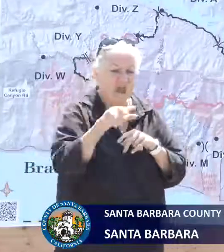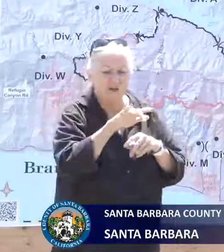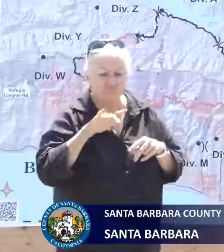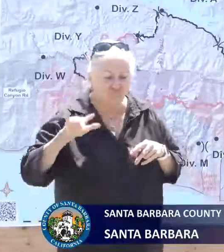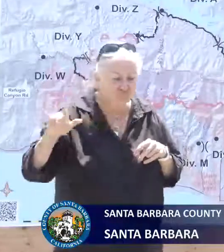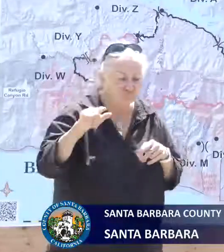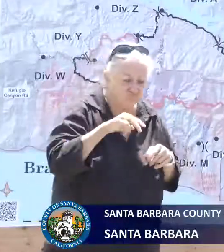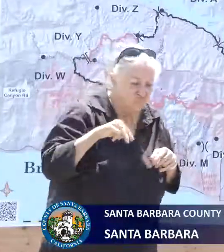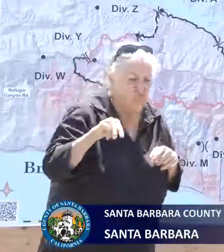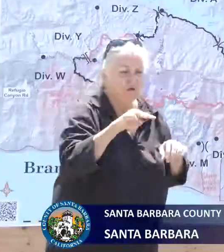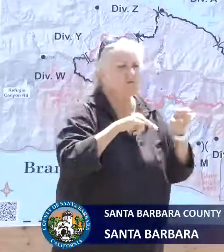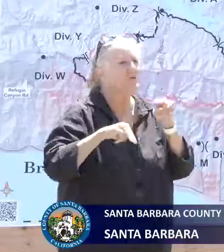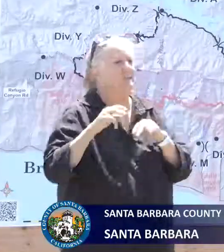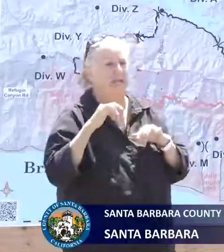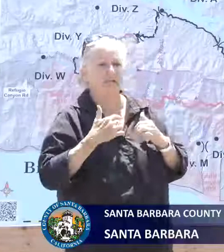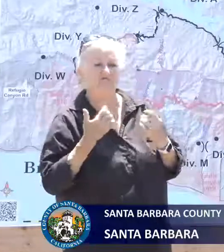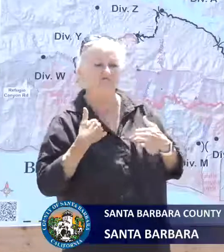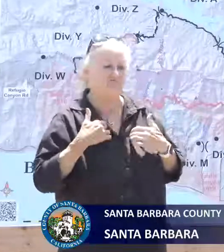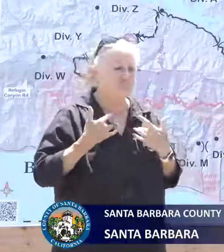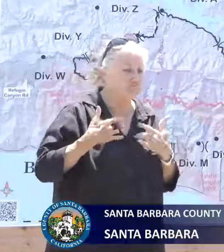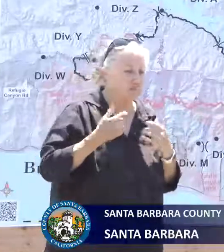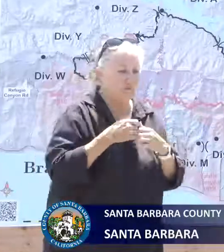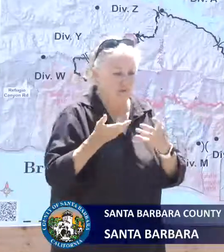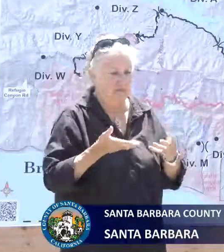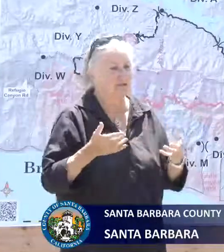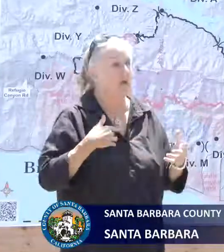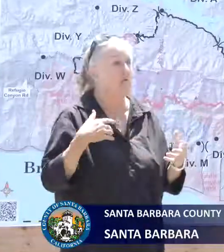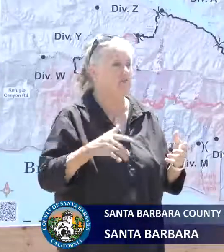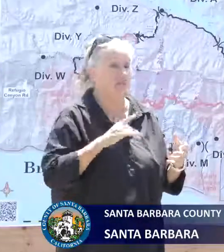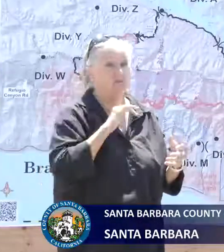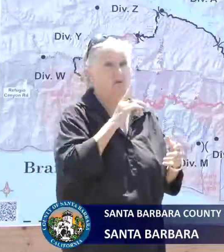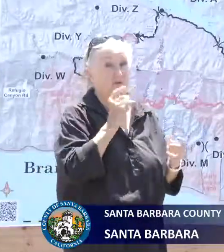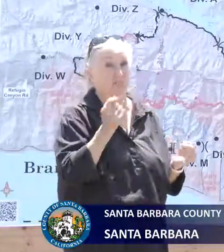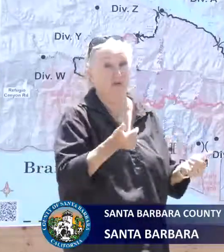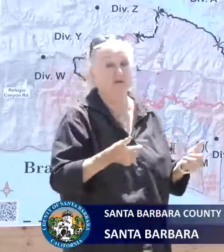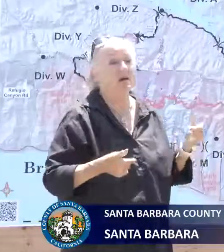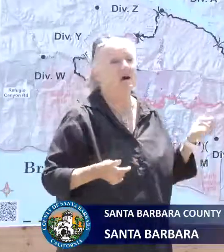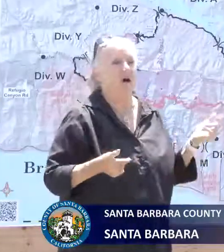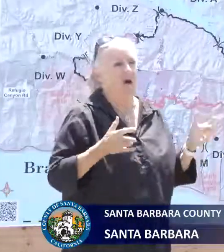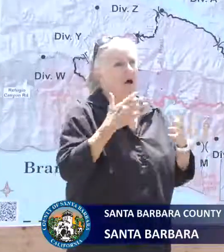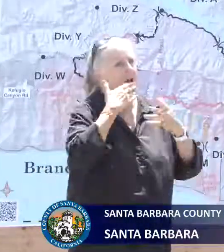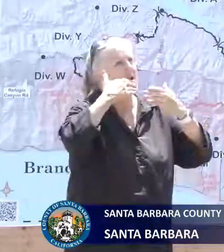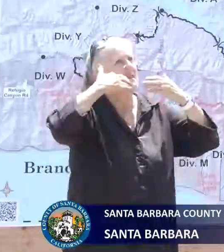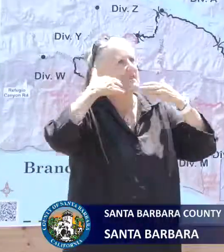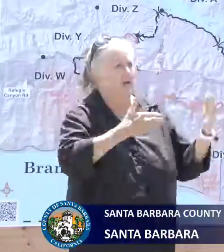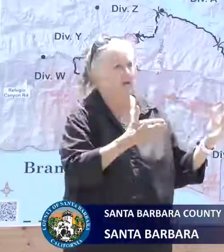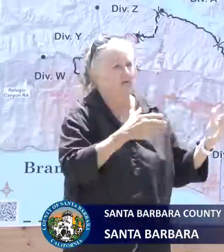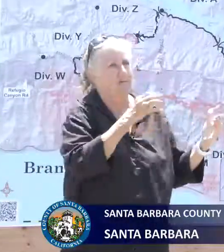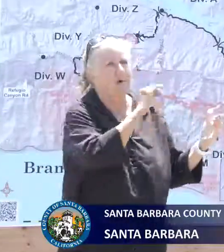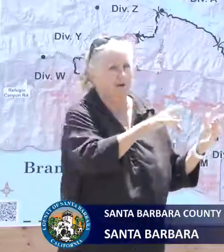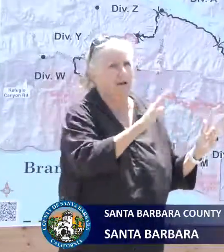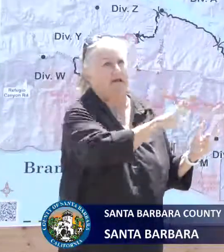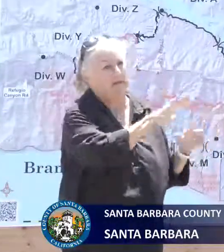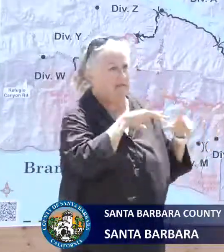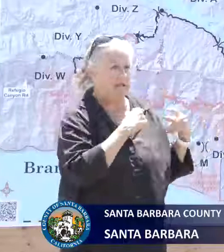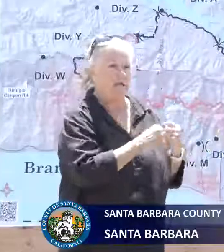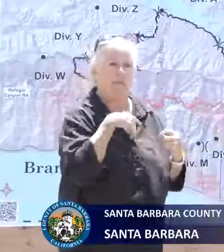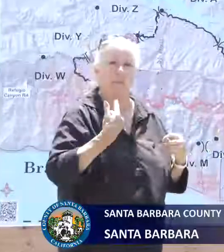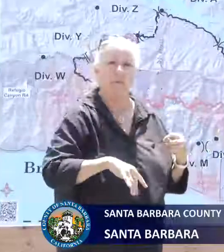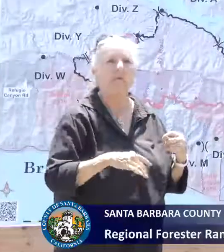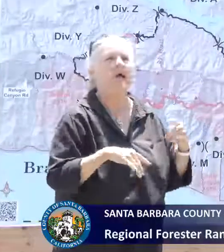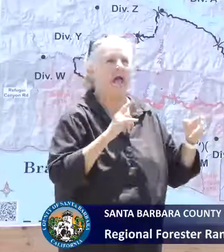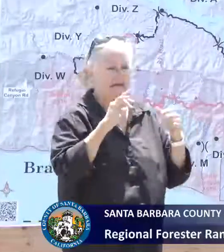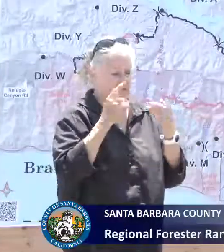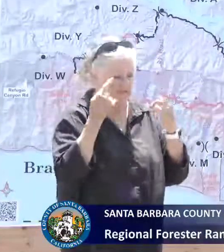to see how things were progressing. And I would just say right off the bat, a big thank you for Mark and his team and